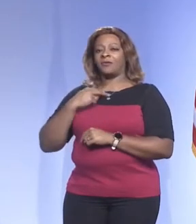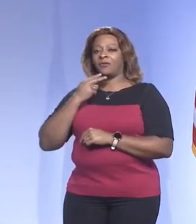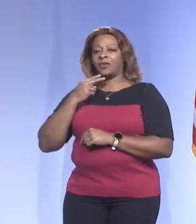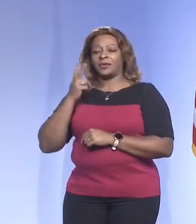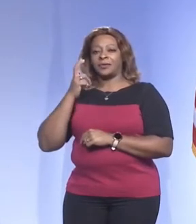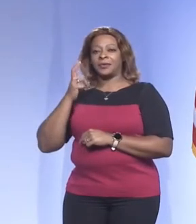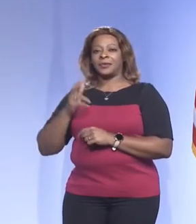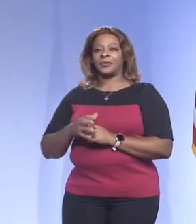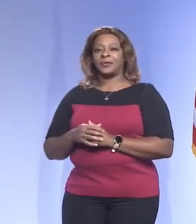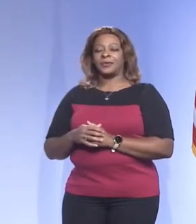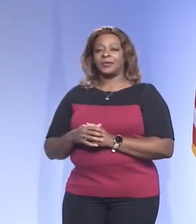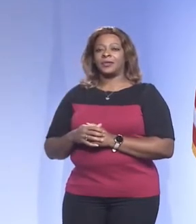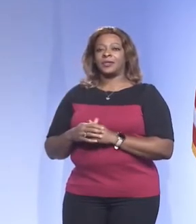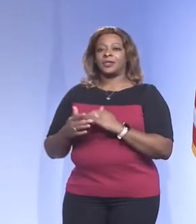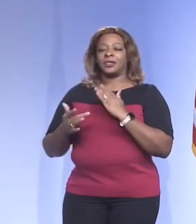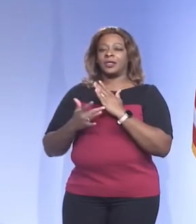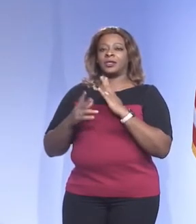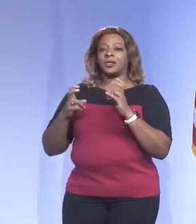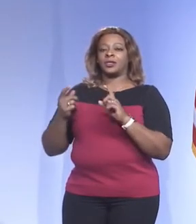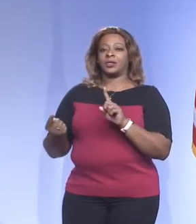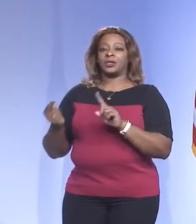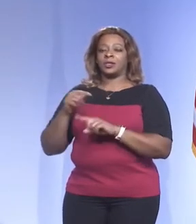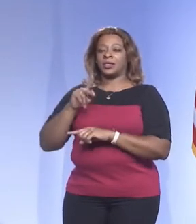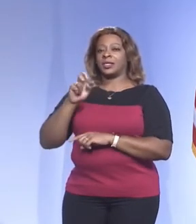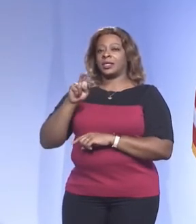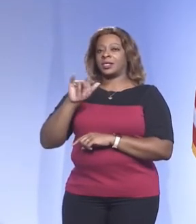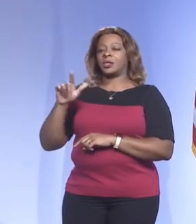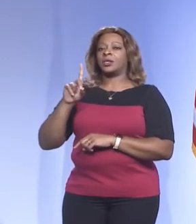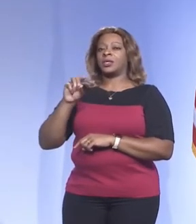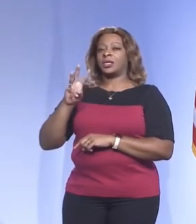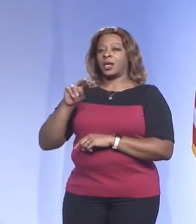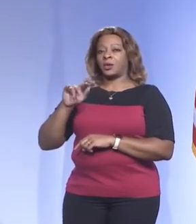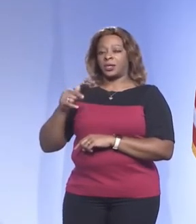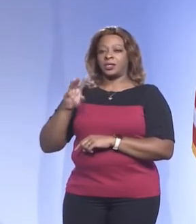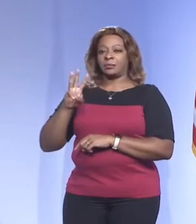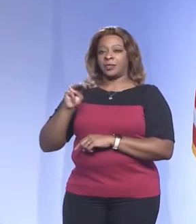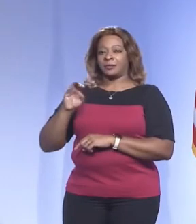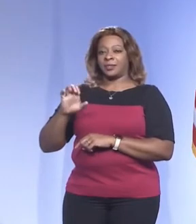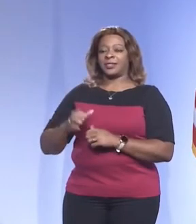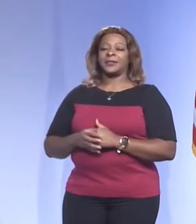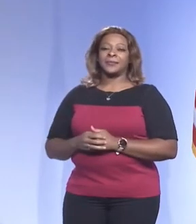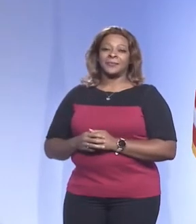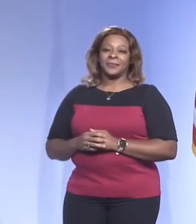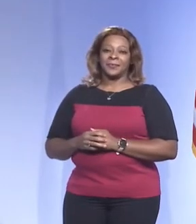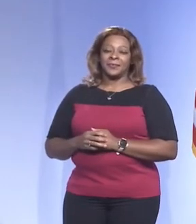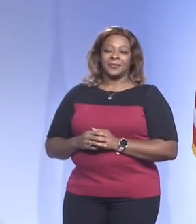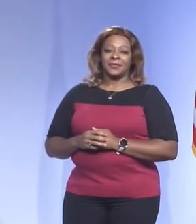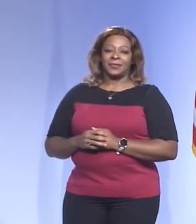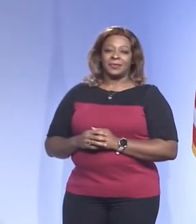We're having some kind of technical issues. We'll go back to Kendall Downing with WMC.